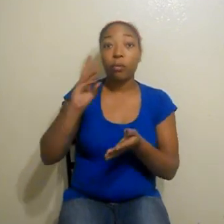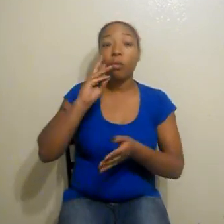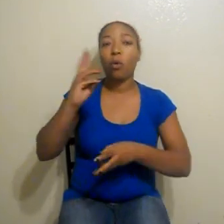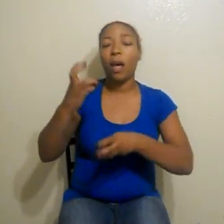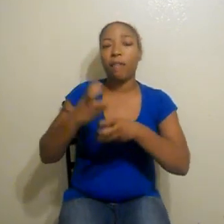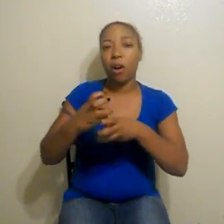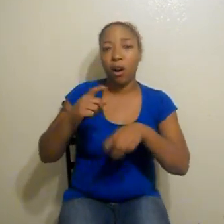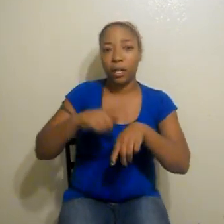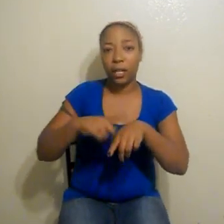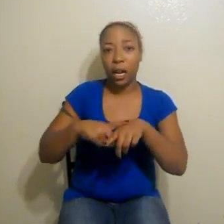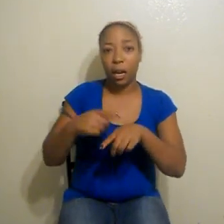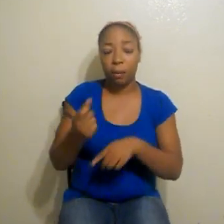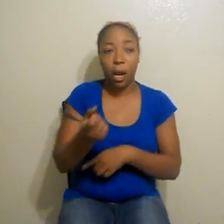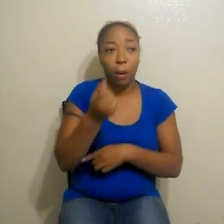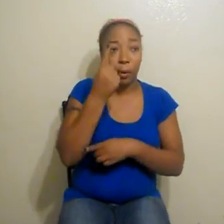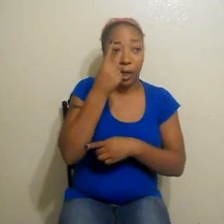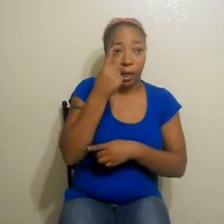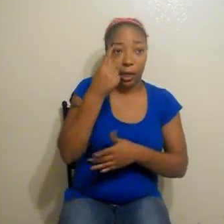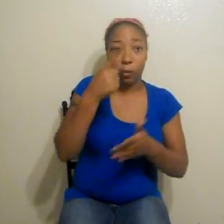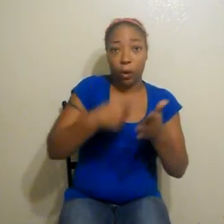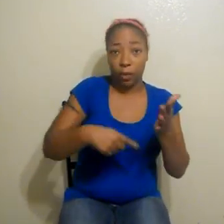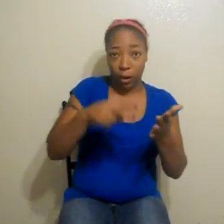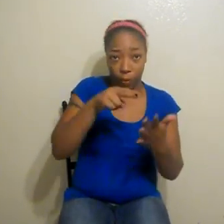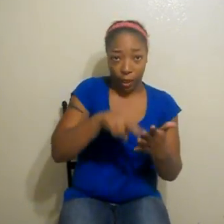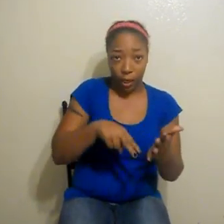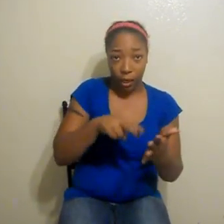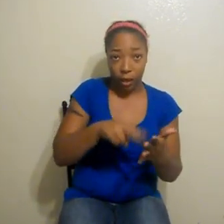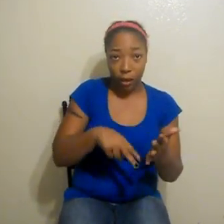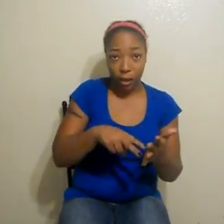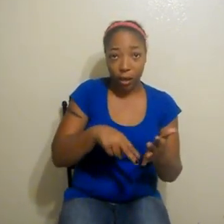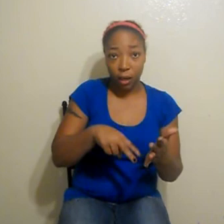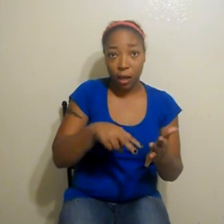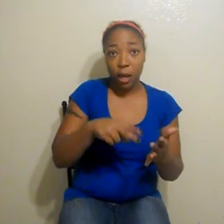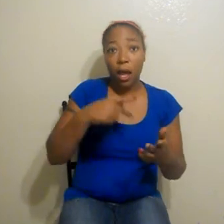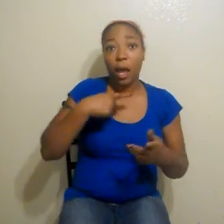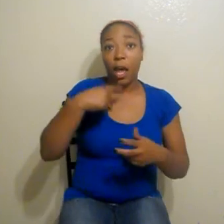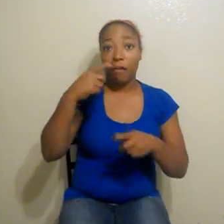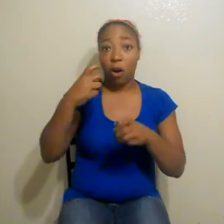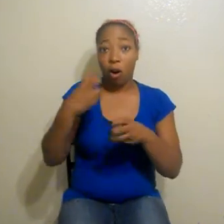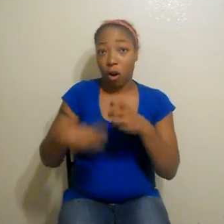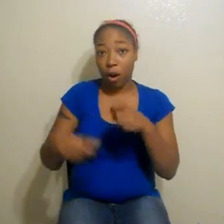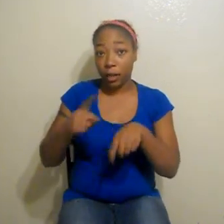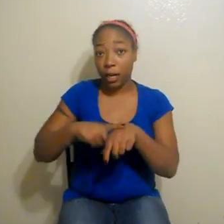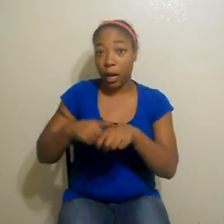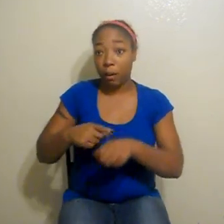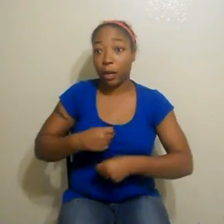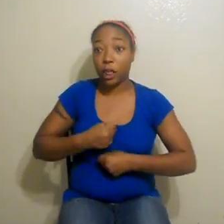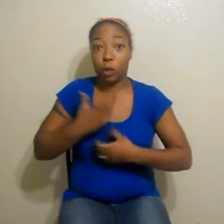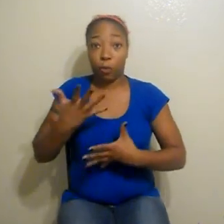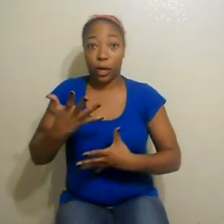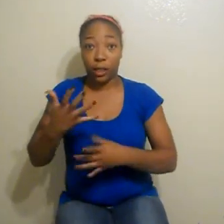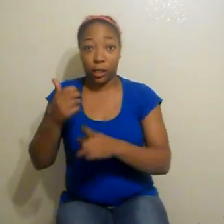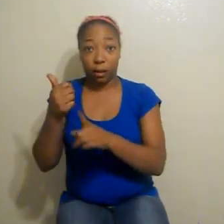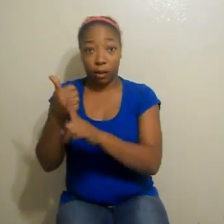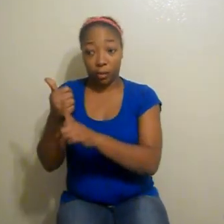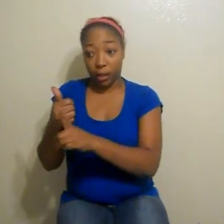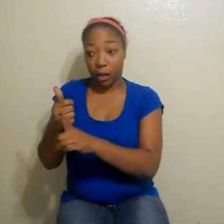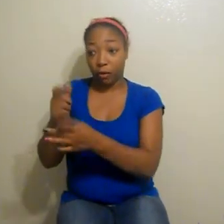will have a hard time comprehending what they read, have a hard time expressing themselves